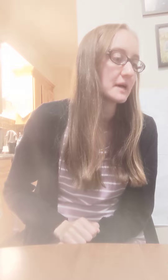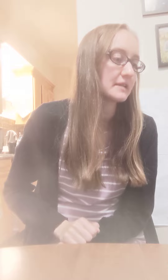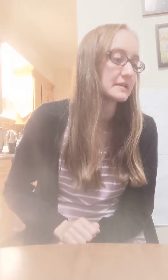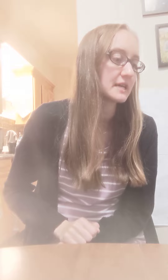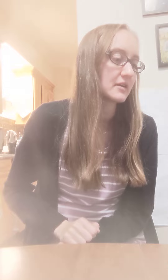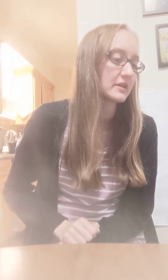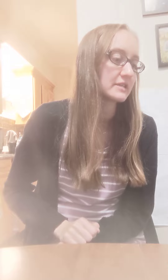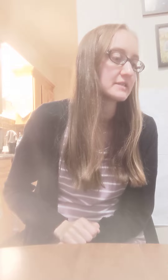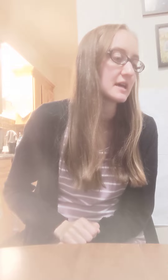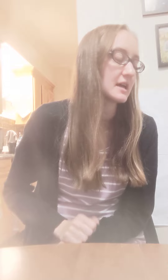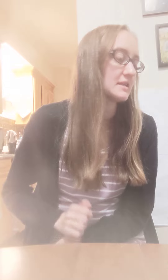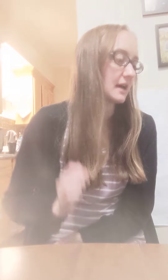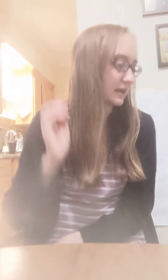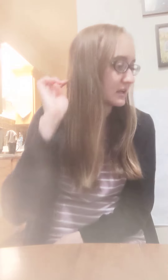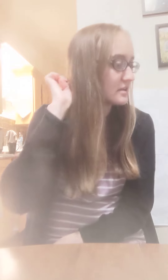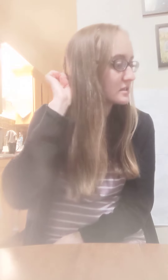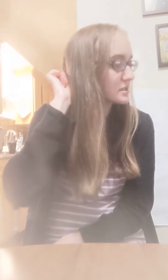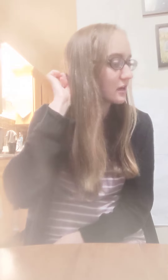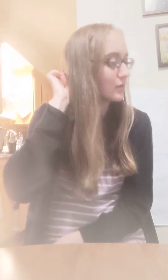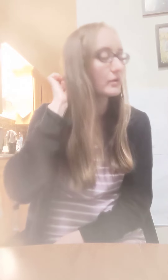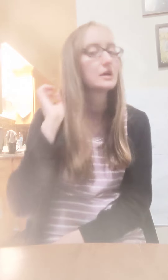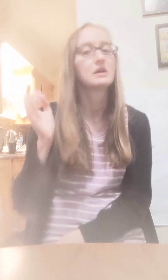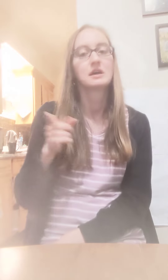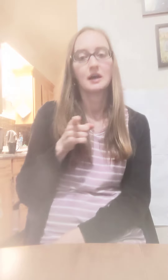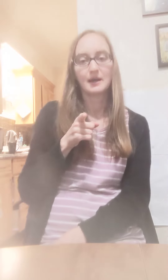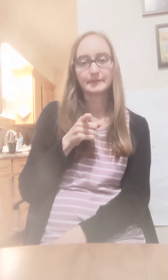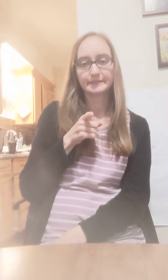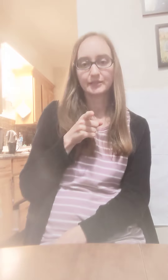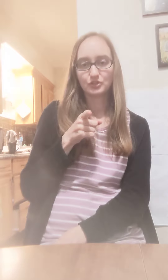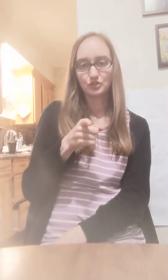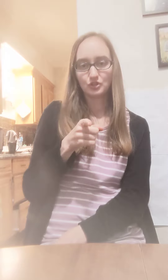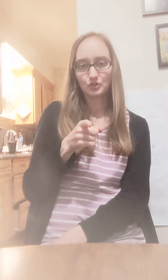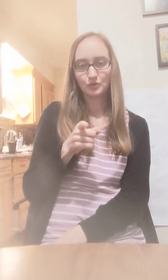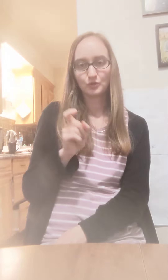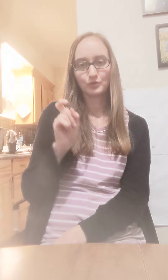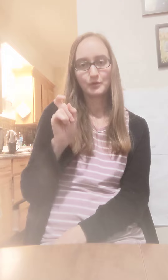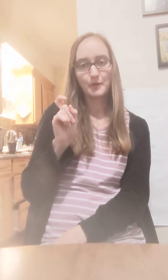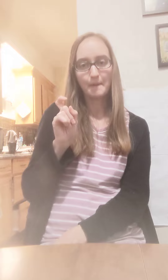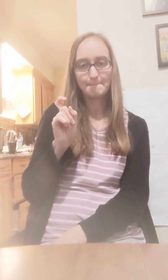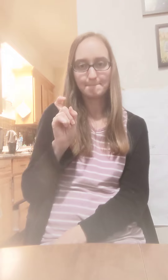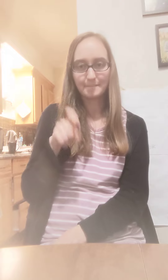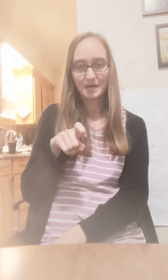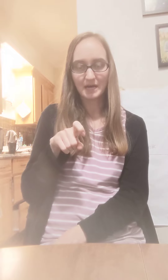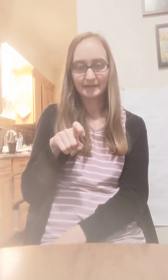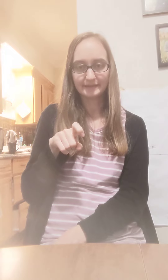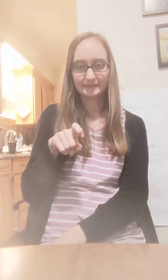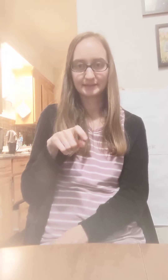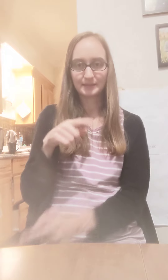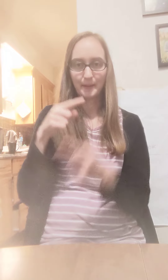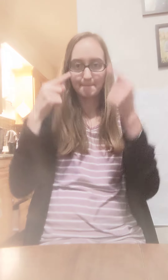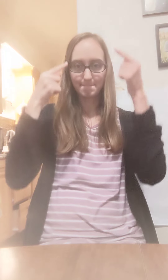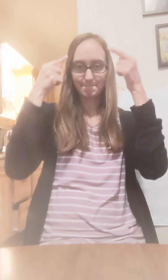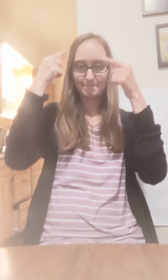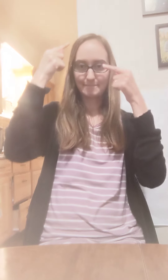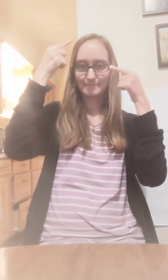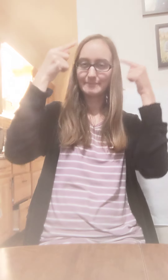meditate on it day and night, so I'm going to say you must meditate